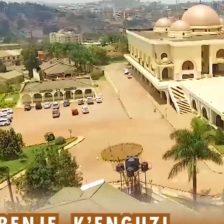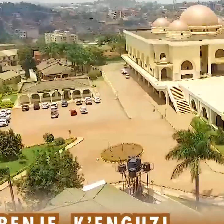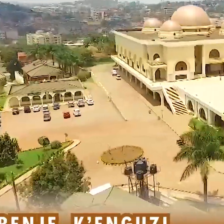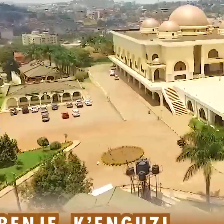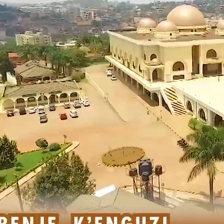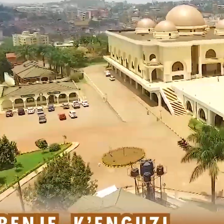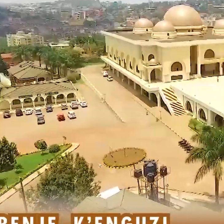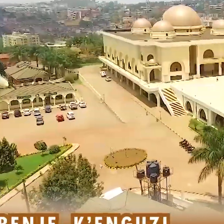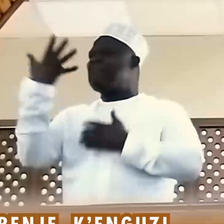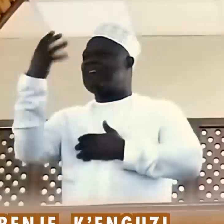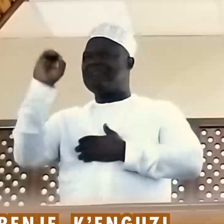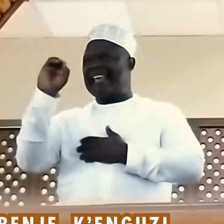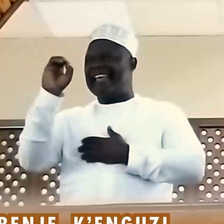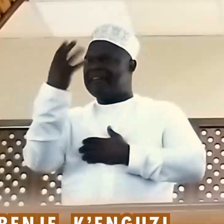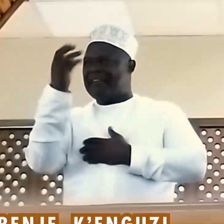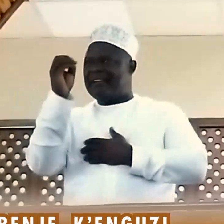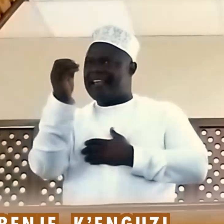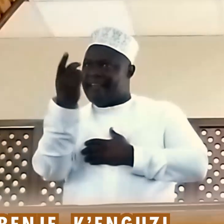ne bamugamba 5,000